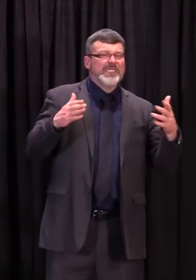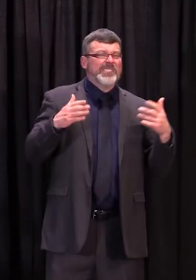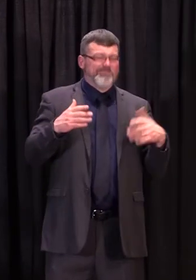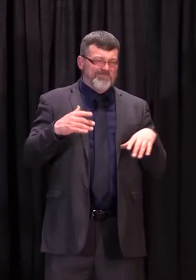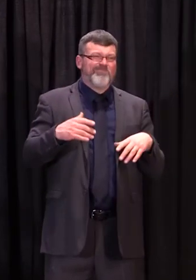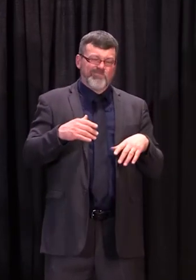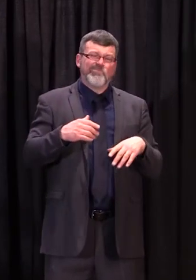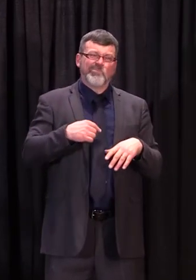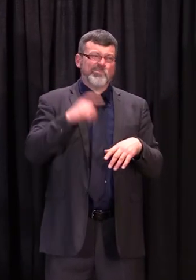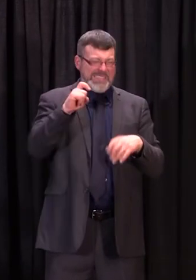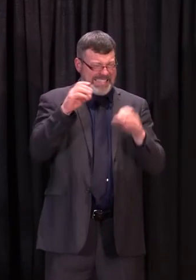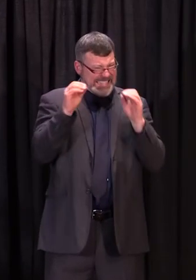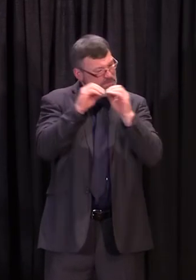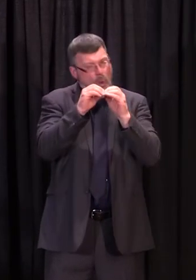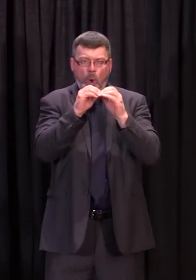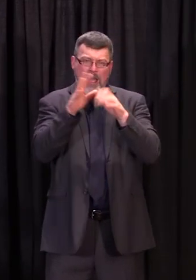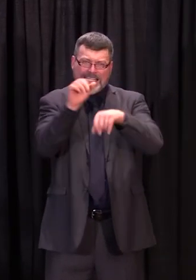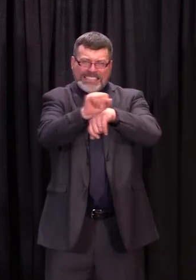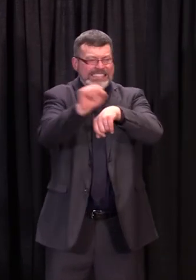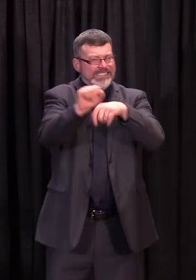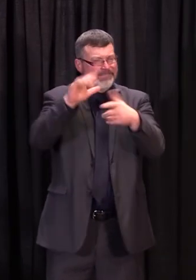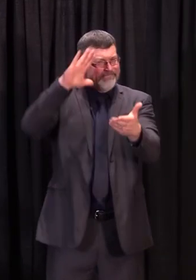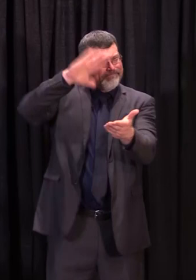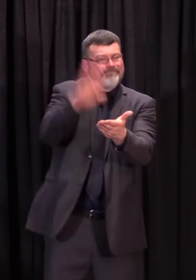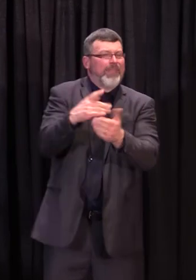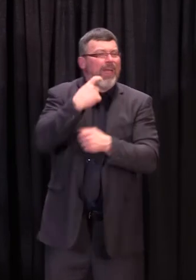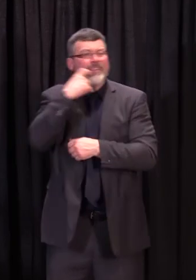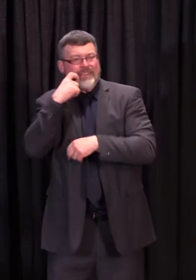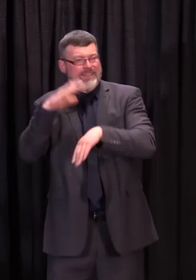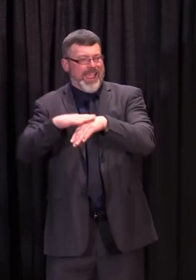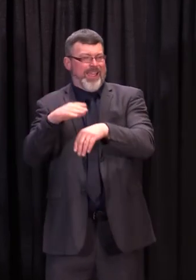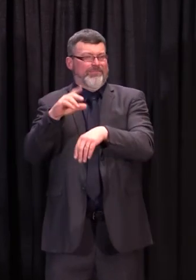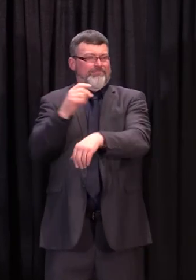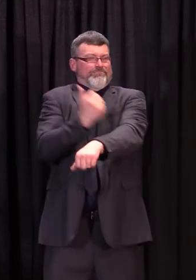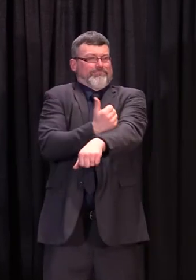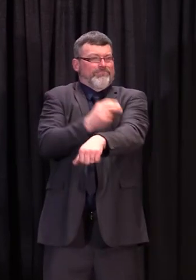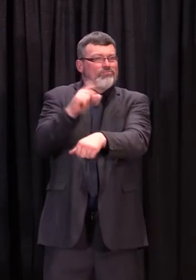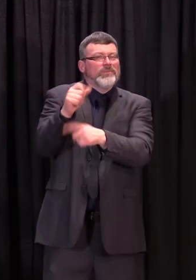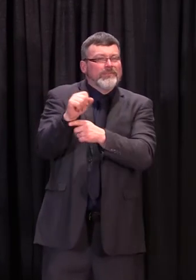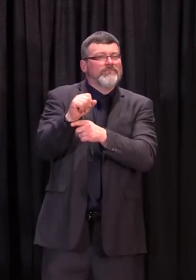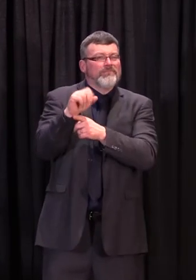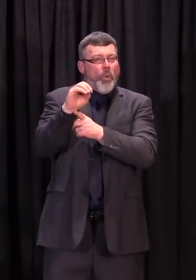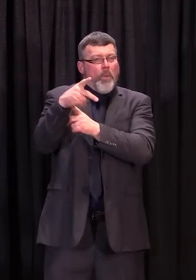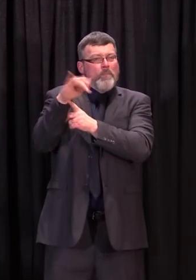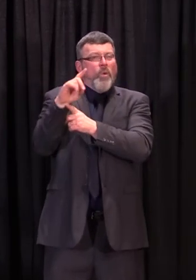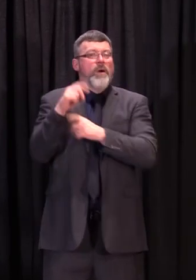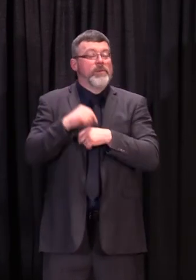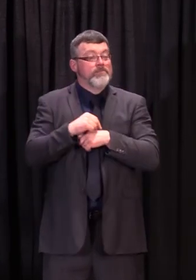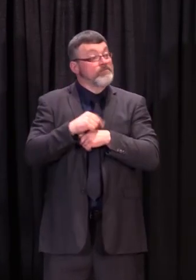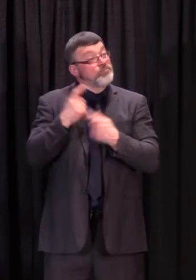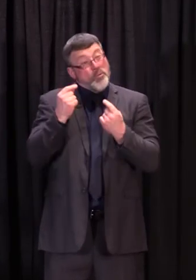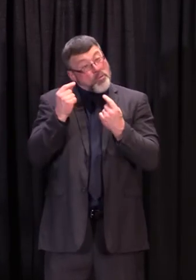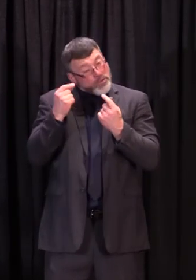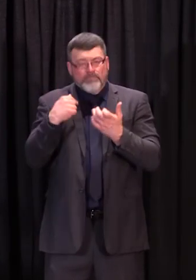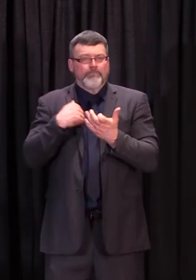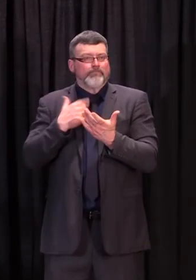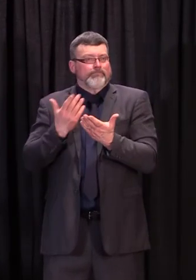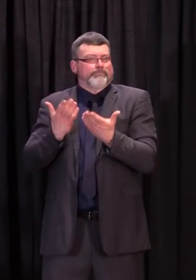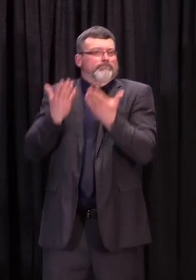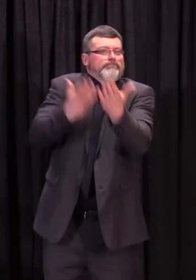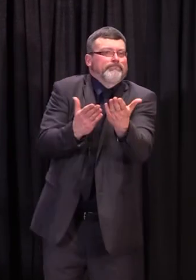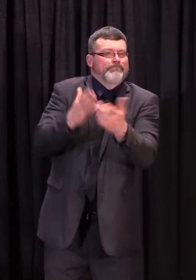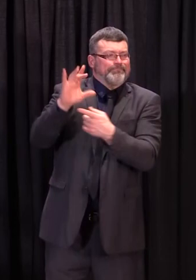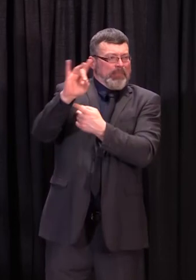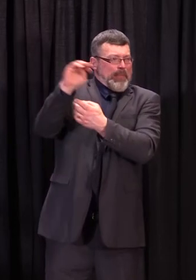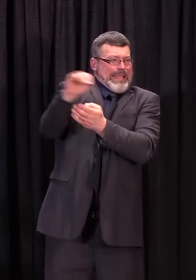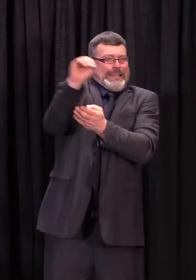led to them. So I propose $8 million more to strengthen local prevention and recovery efforts,